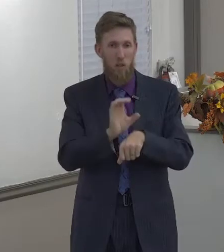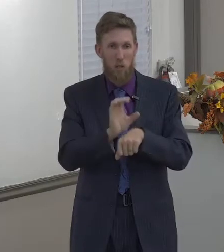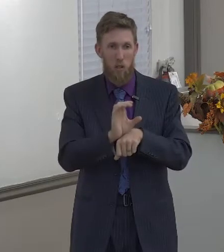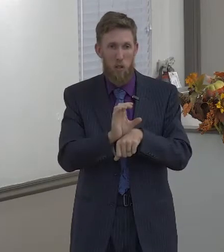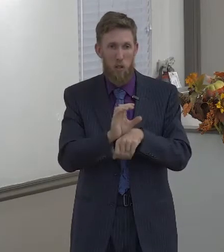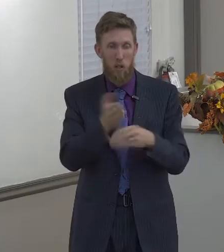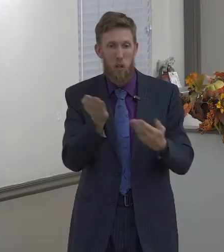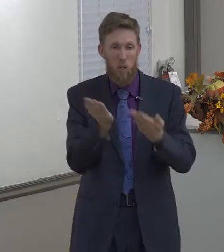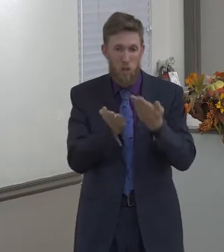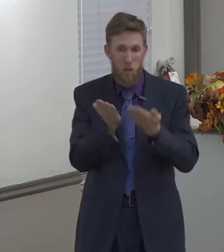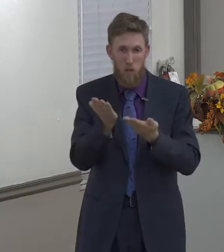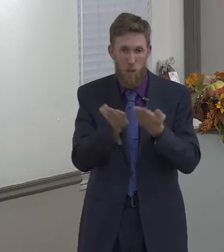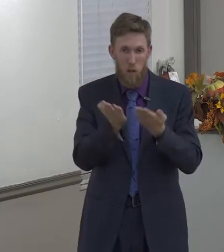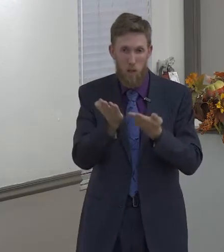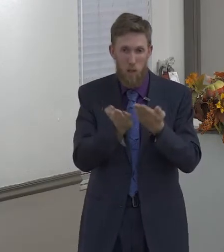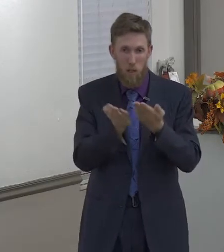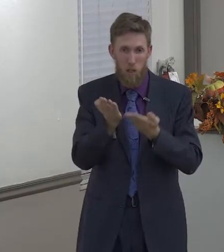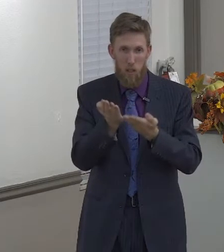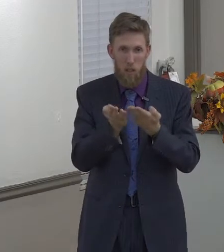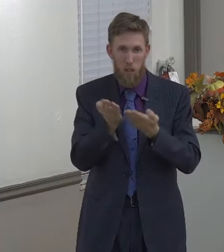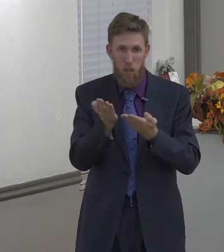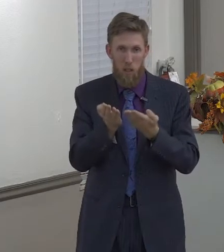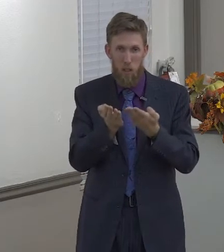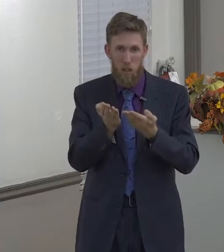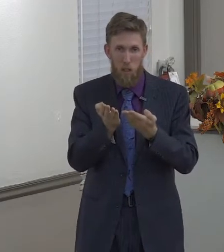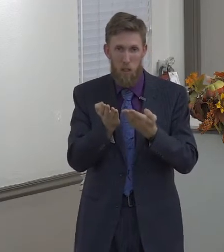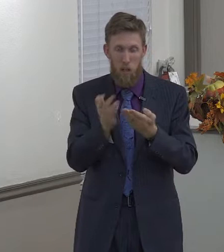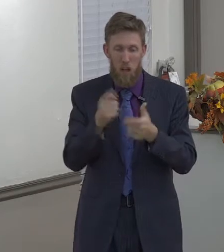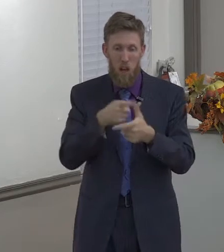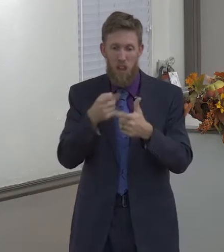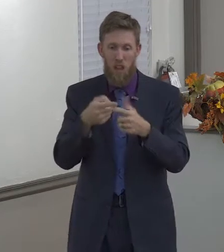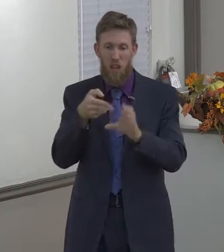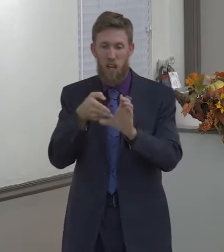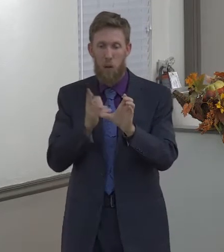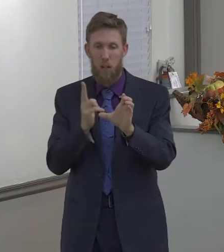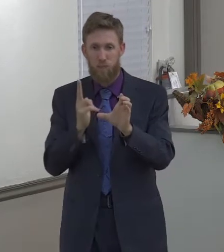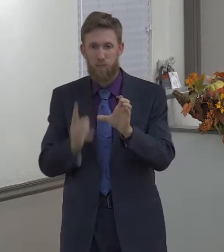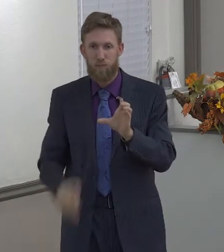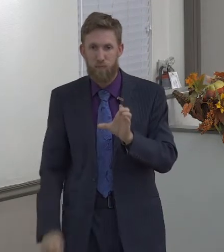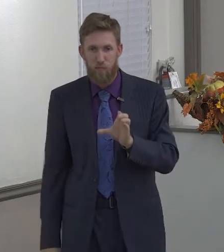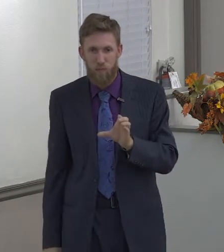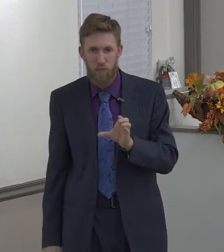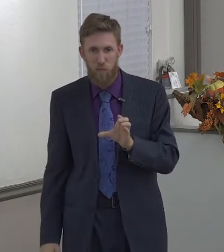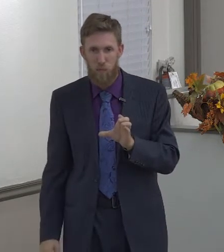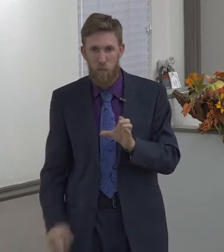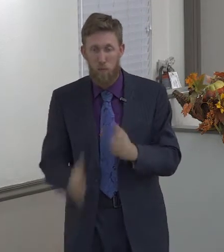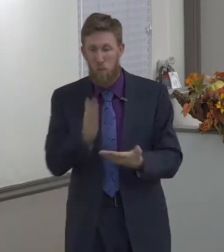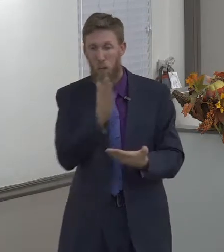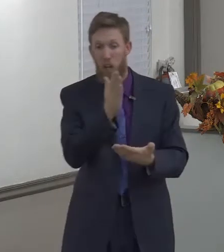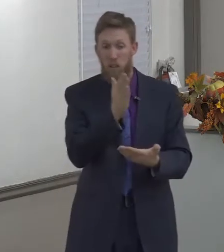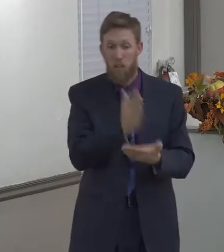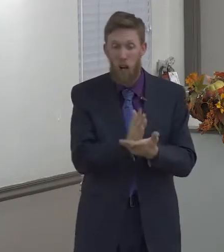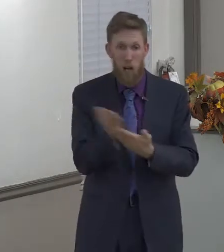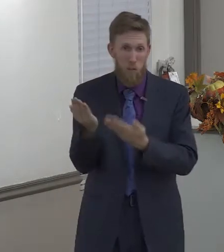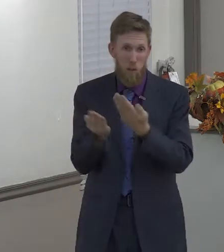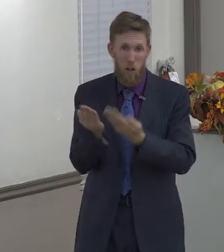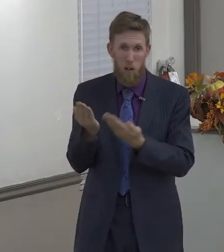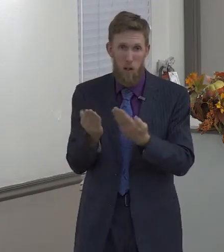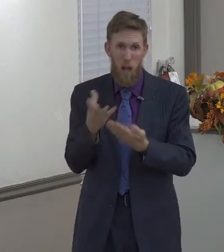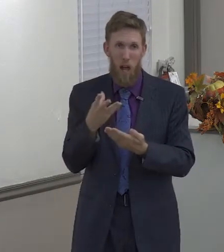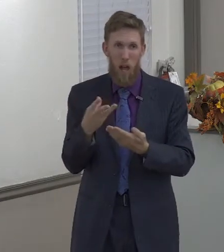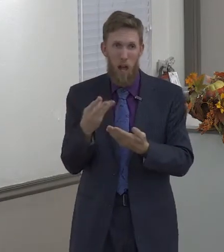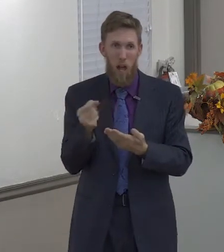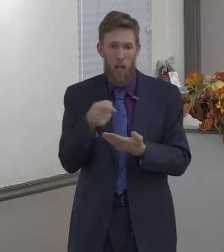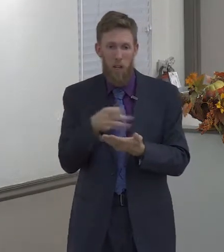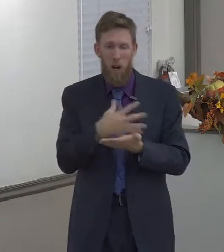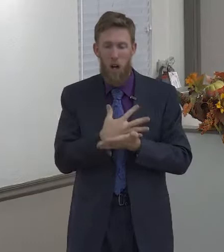They for whatever reason, they just got burnt out. Why? Why does that happen? Because they tried to do it in their own self and in their